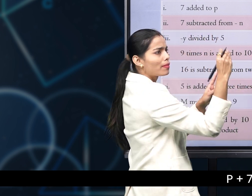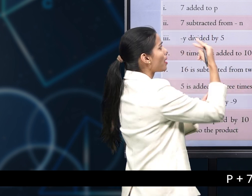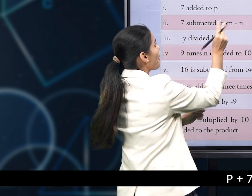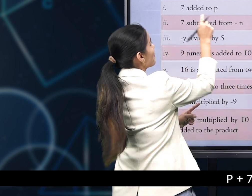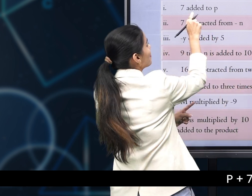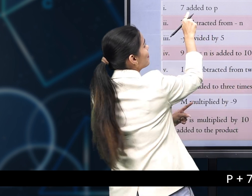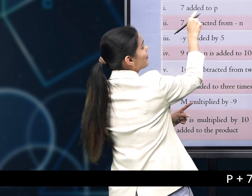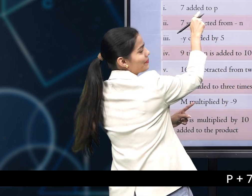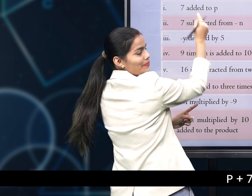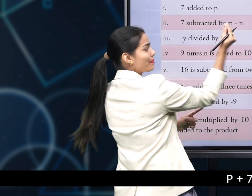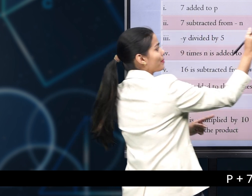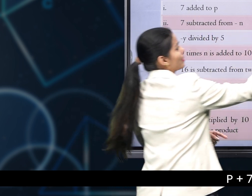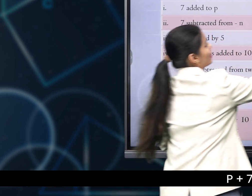P plus 7.